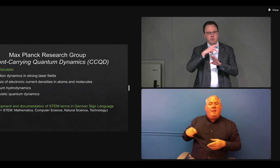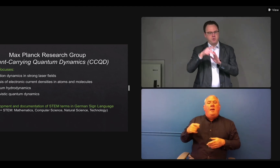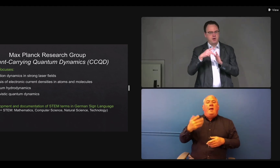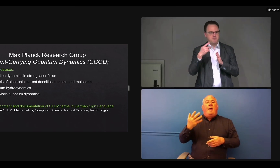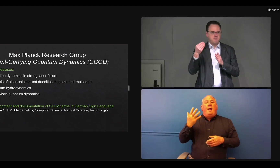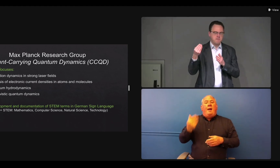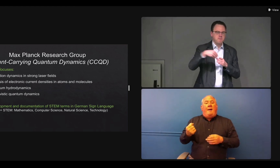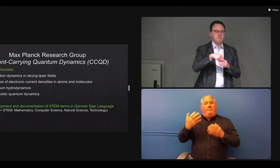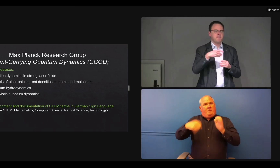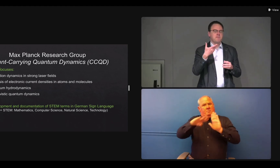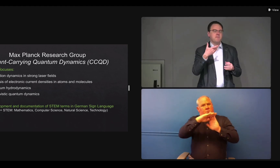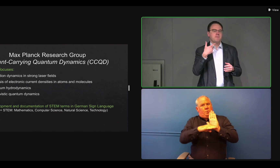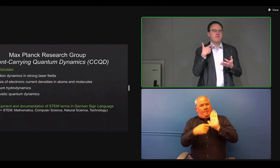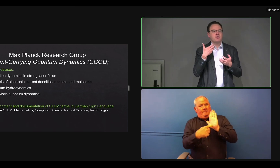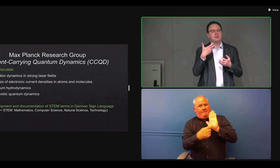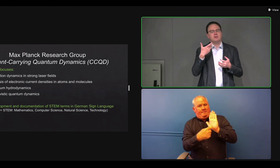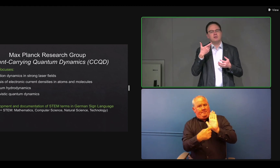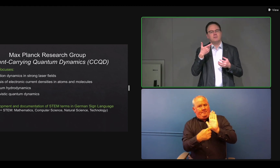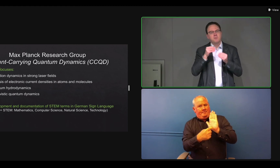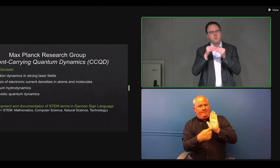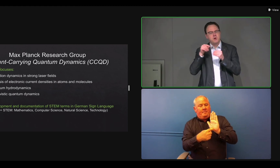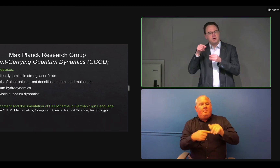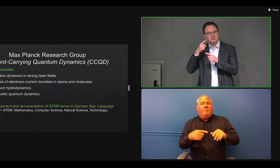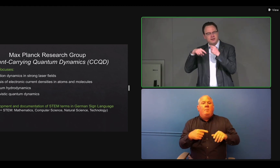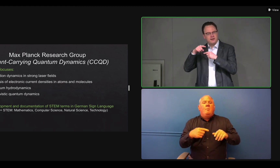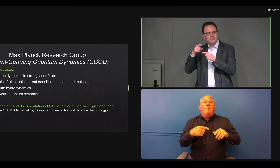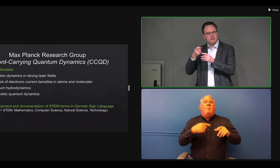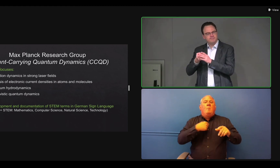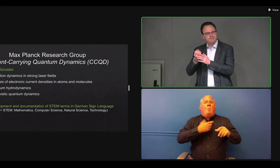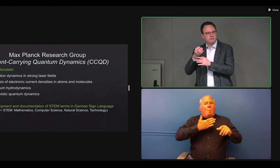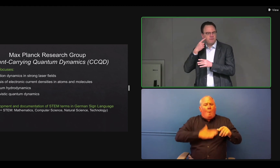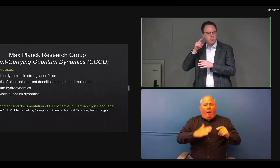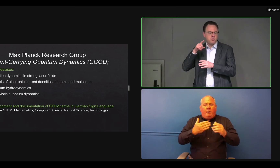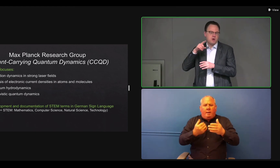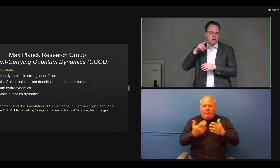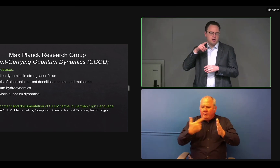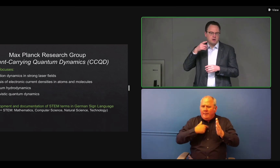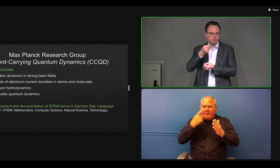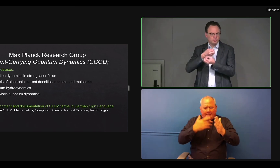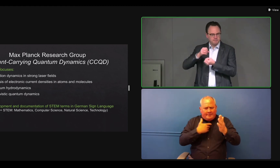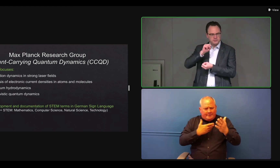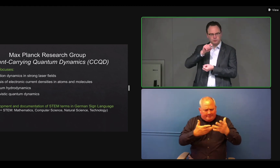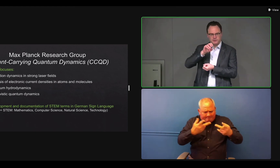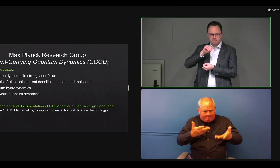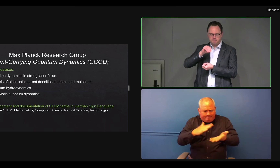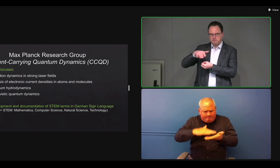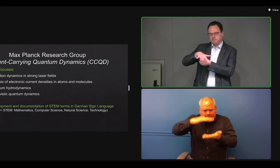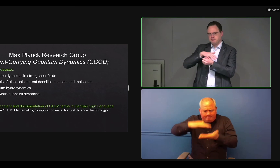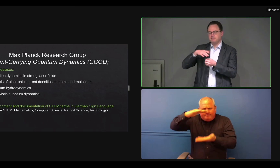that in recent times, I've added additional research interests to this list,